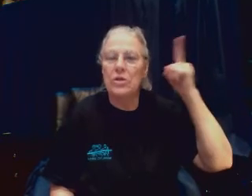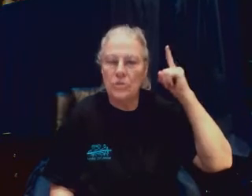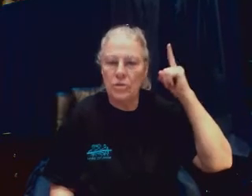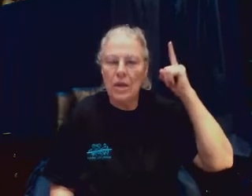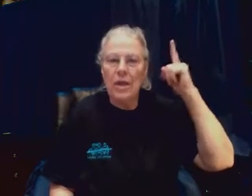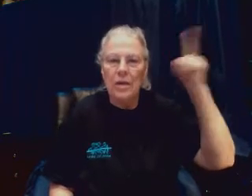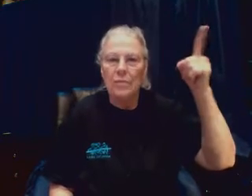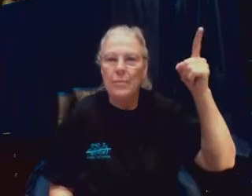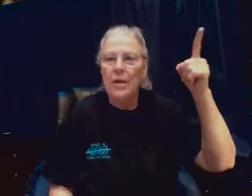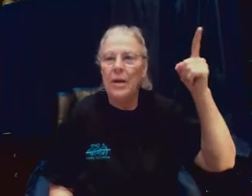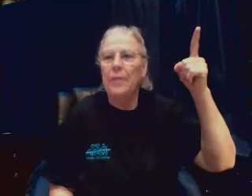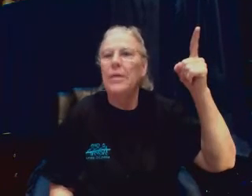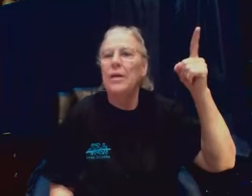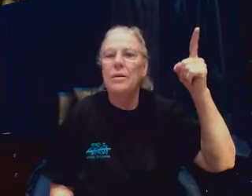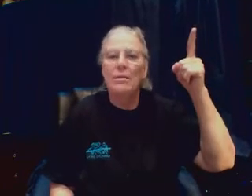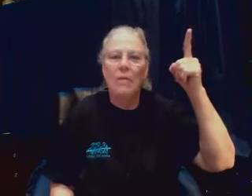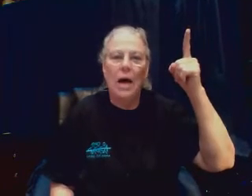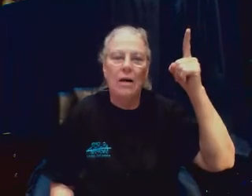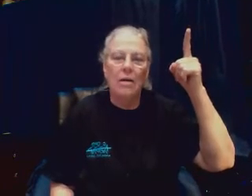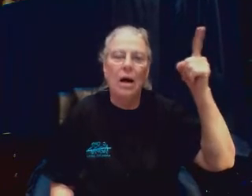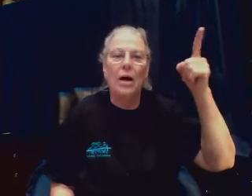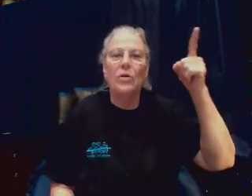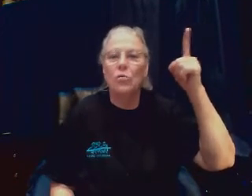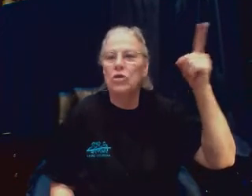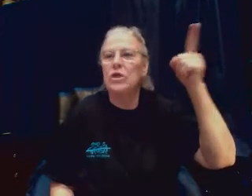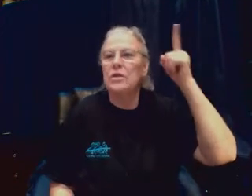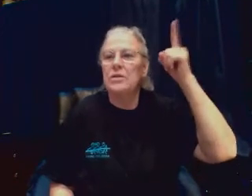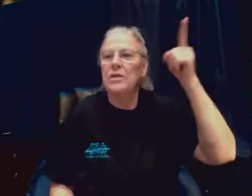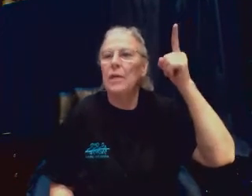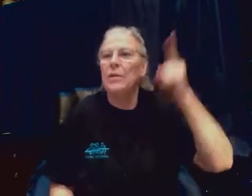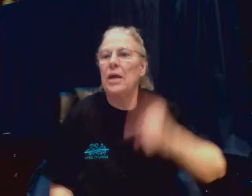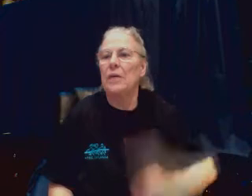to, he being God or Jesus up in heaven.